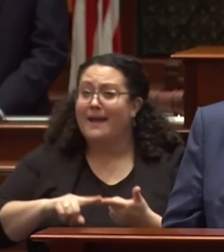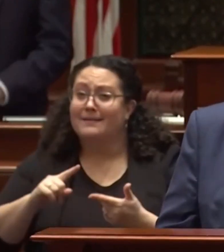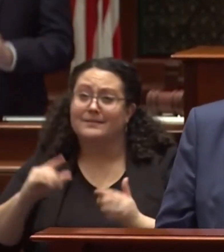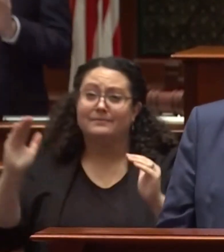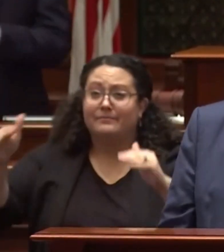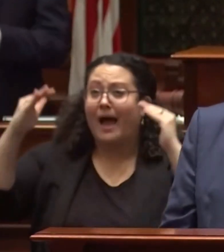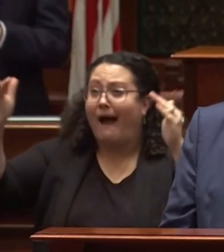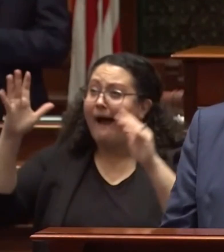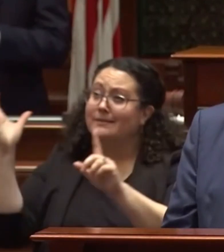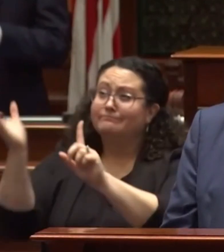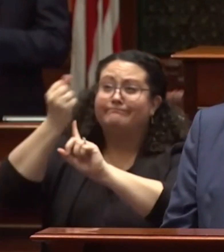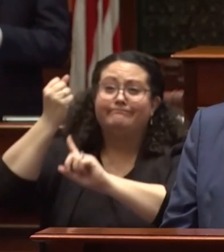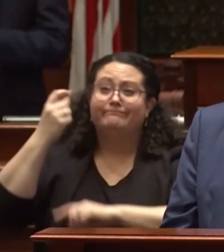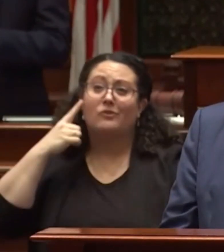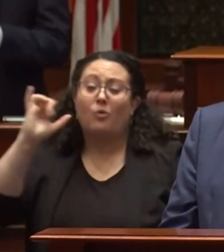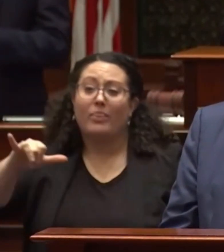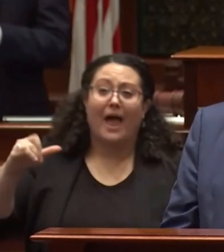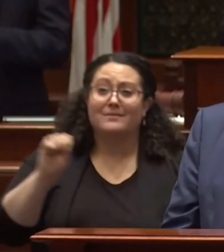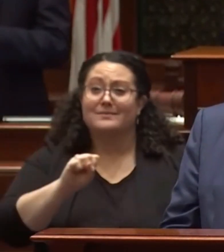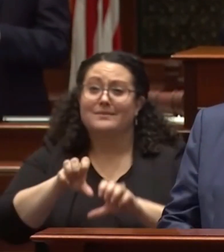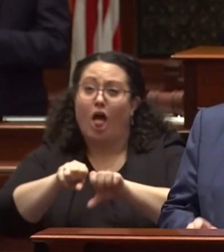scholarship programs.